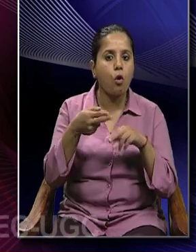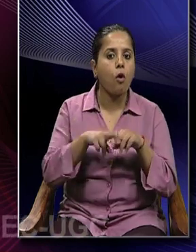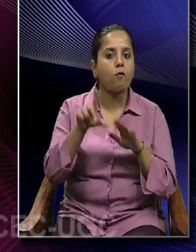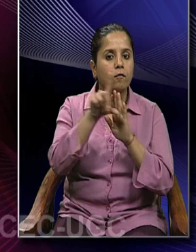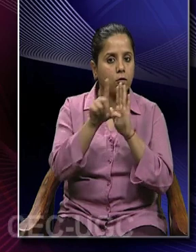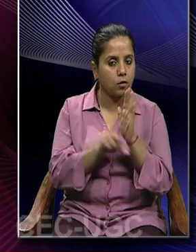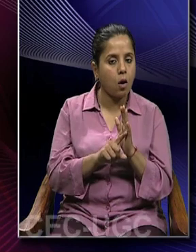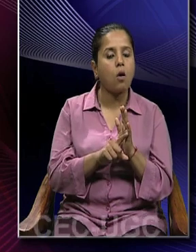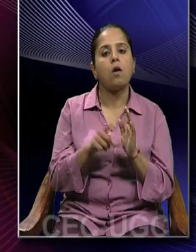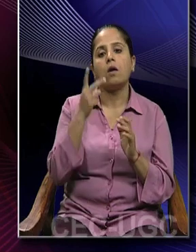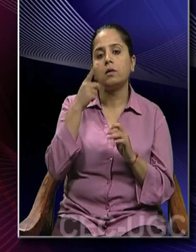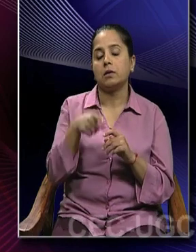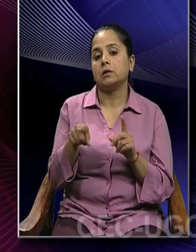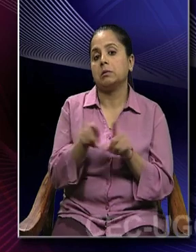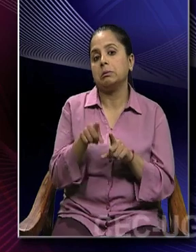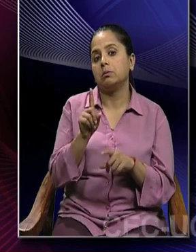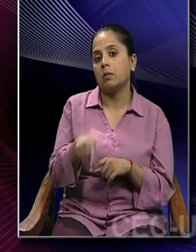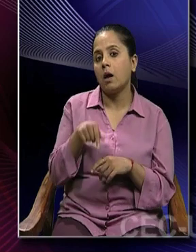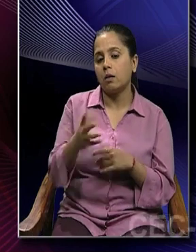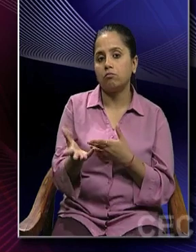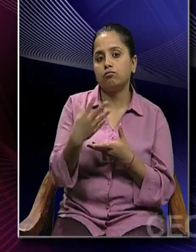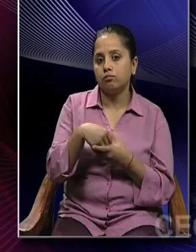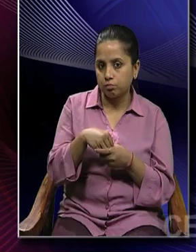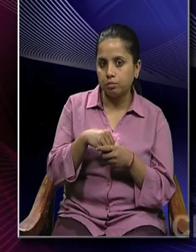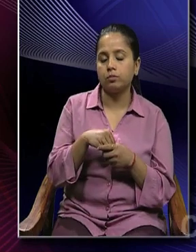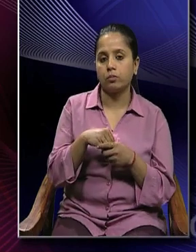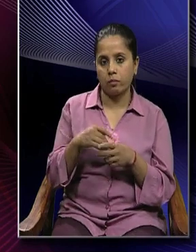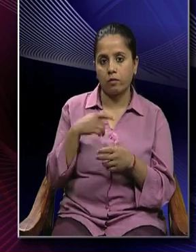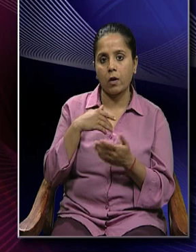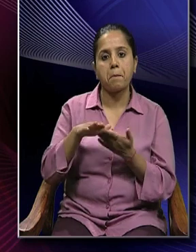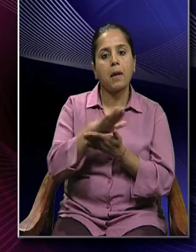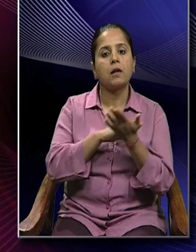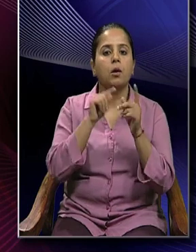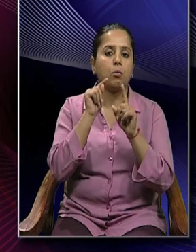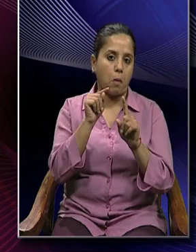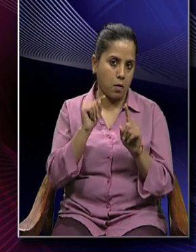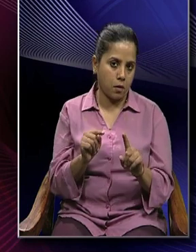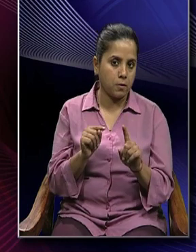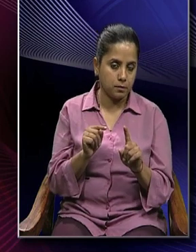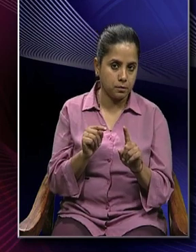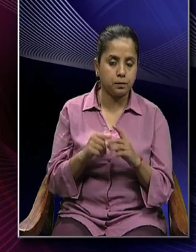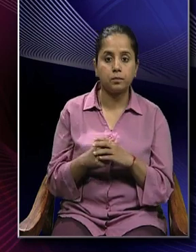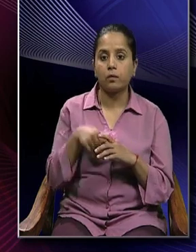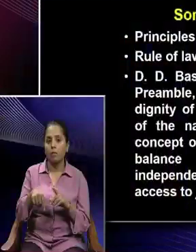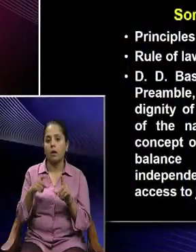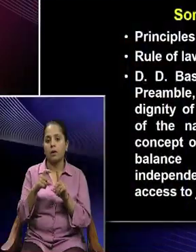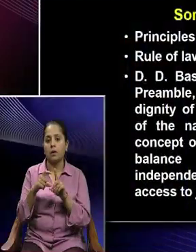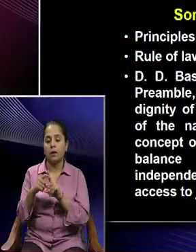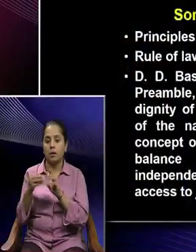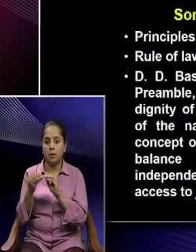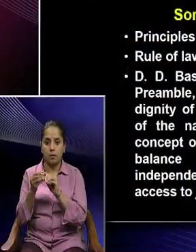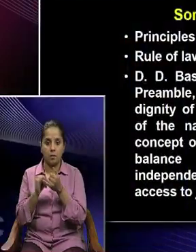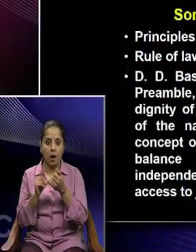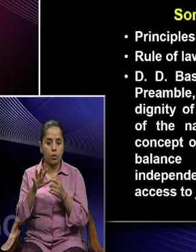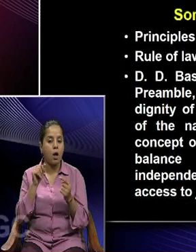in a way to be in way or incorporated as the basic features in that sense. And D.D. Basu has